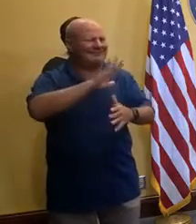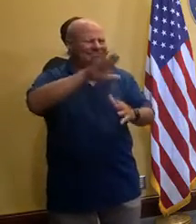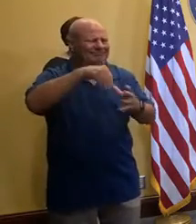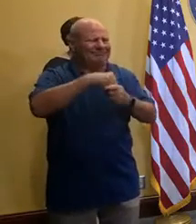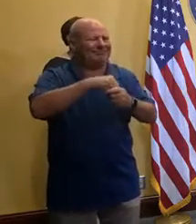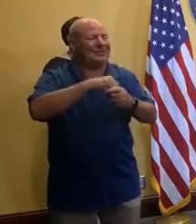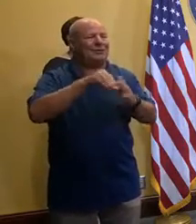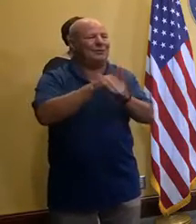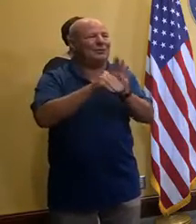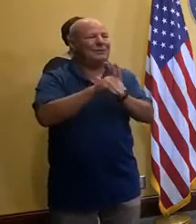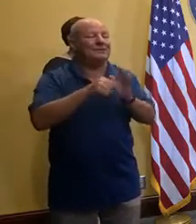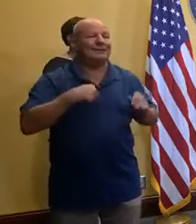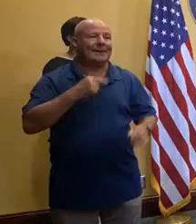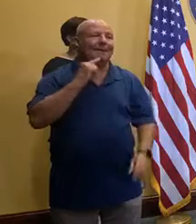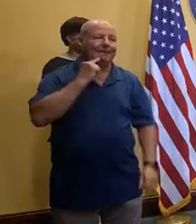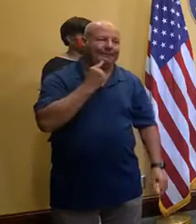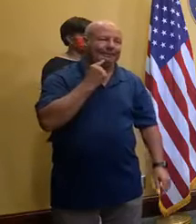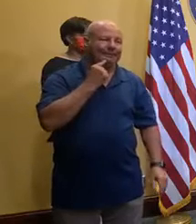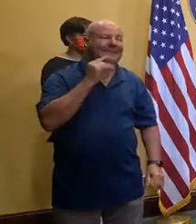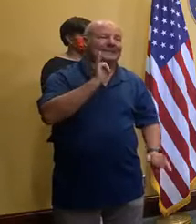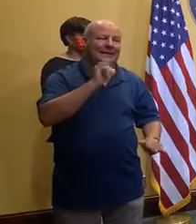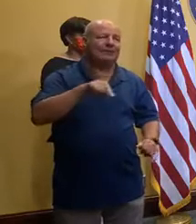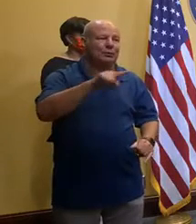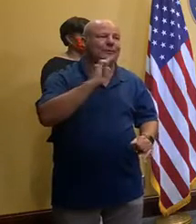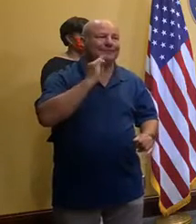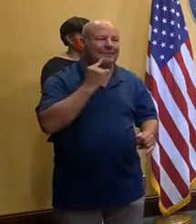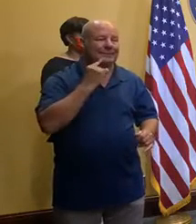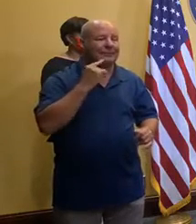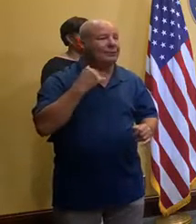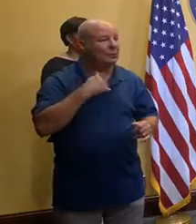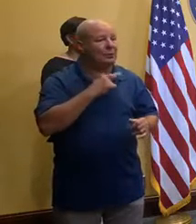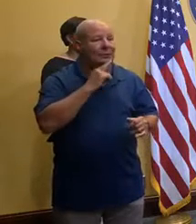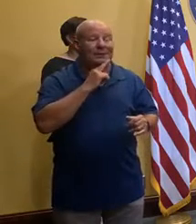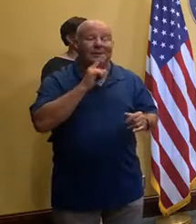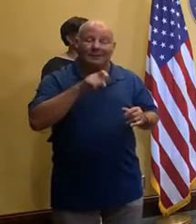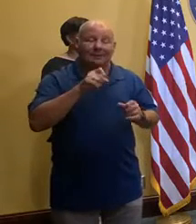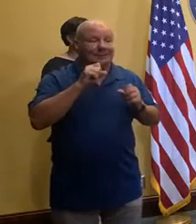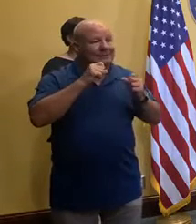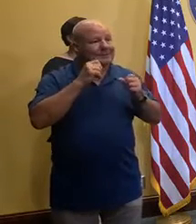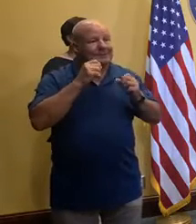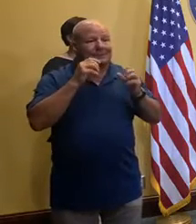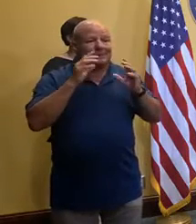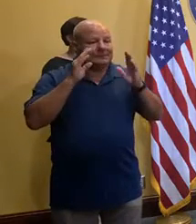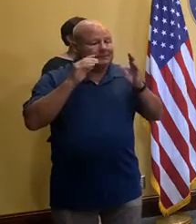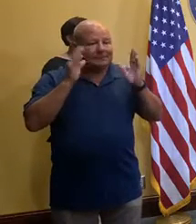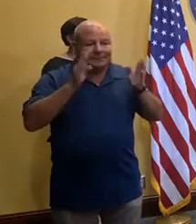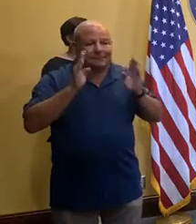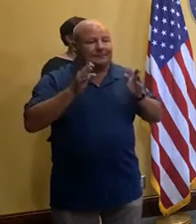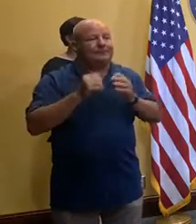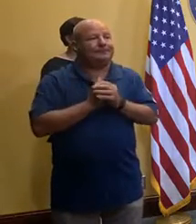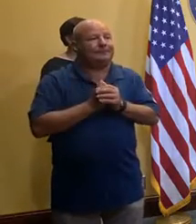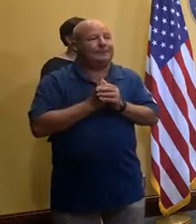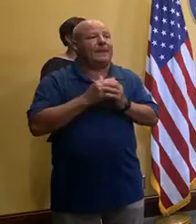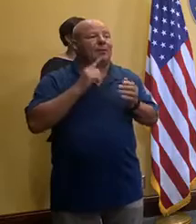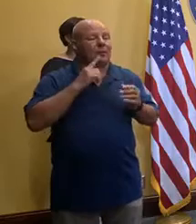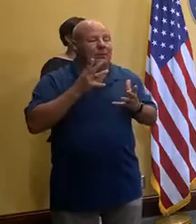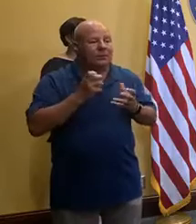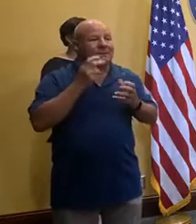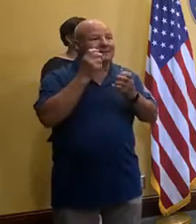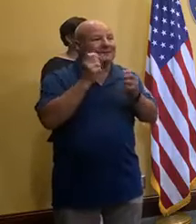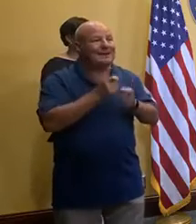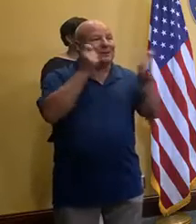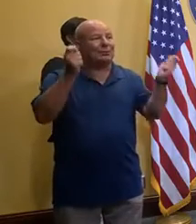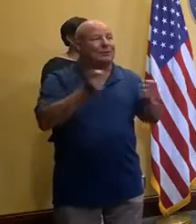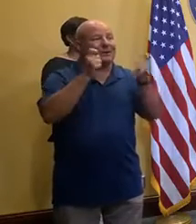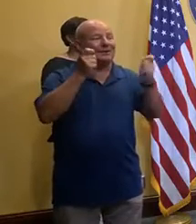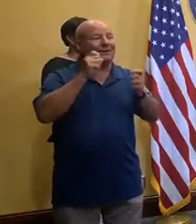do. But we are resilient, and I'm really looking forward to seeing how we can celebrate the Saints and enjoy what we love